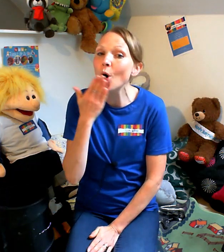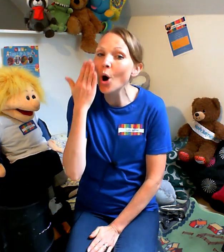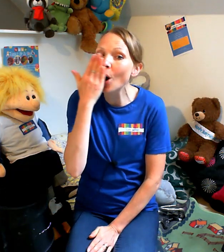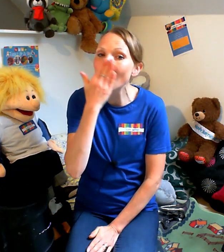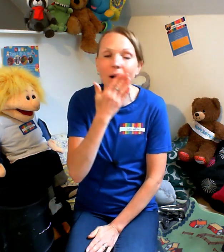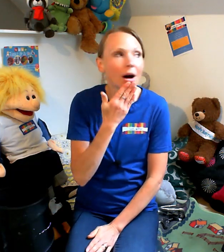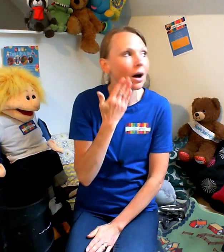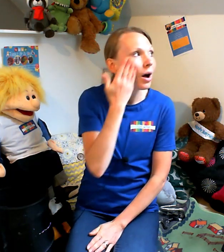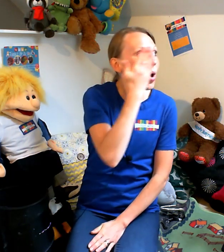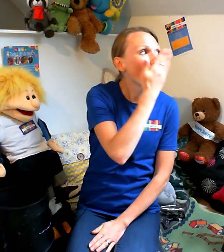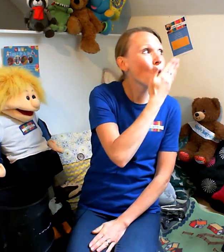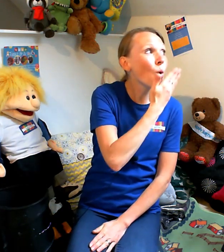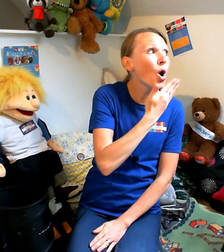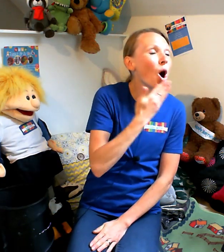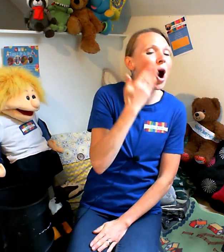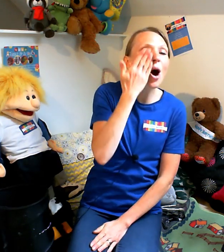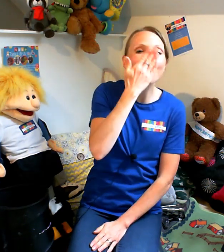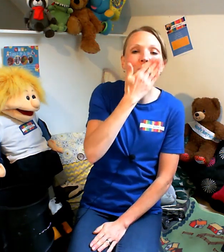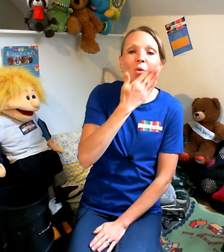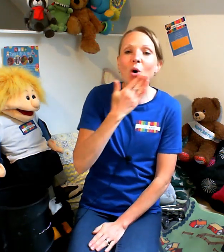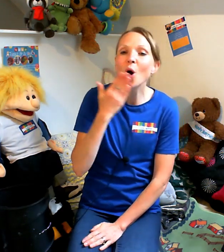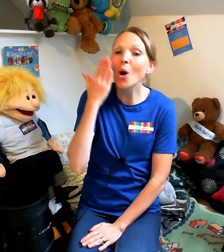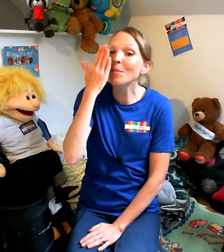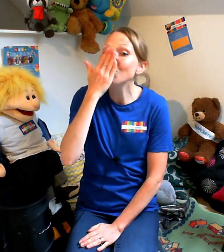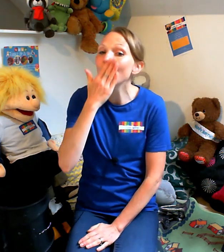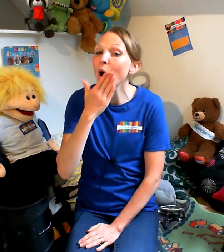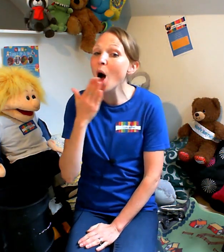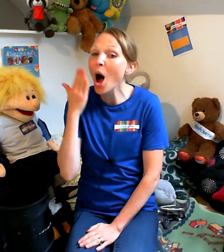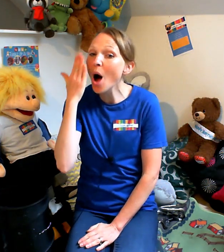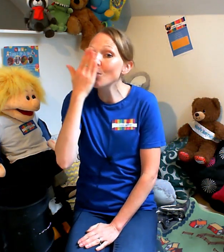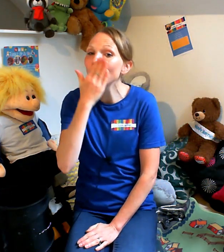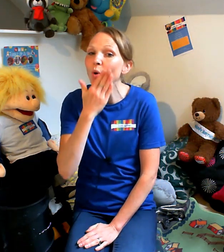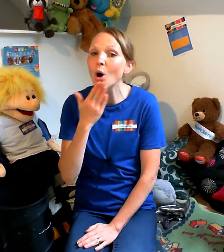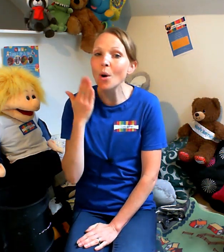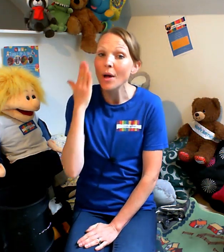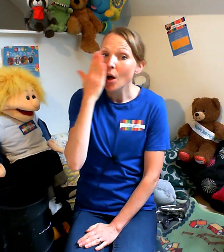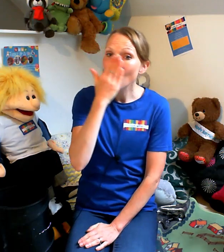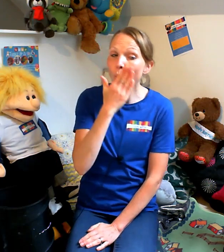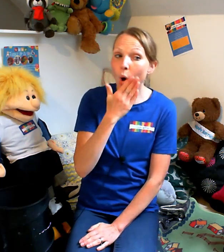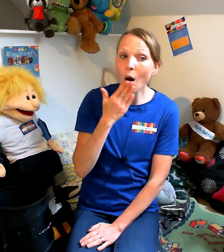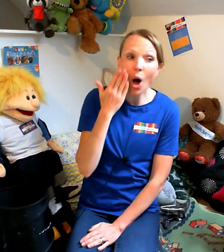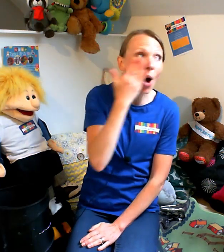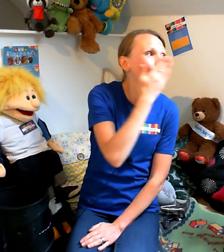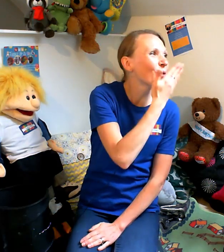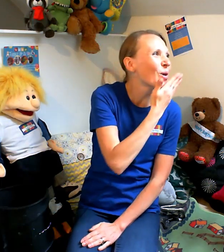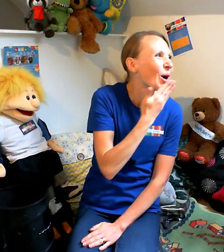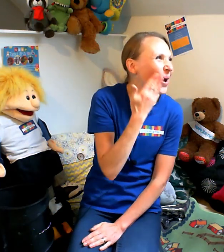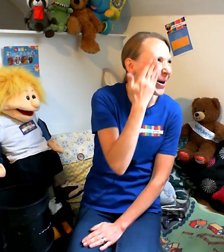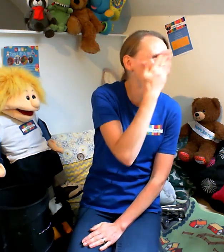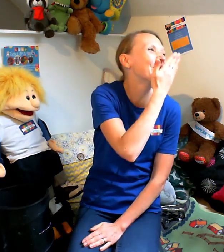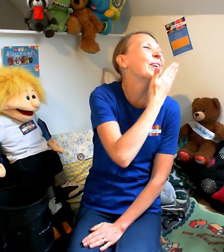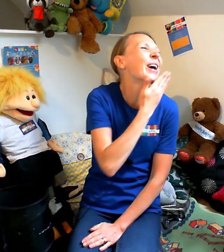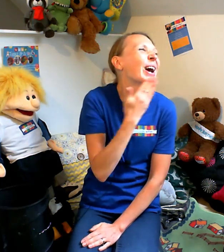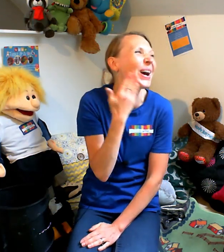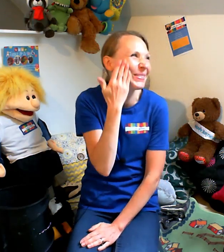warm. Warm, warm, warm, warm, warm, warm, warm,